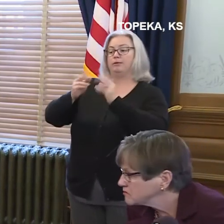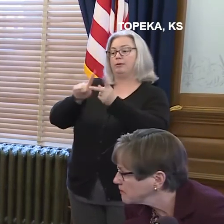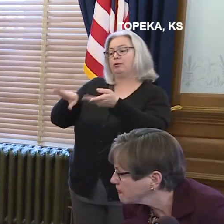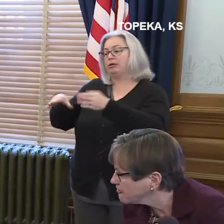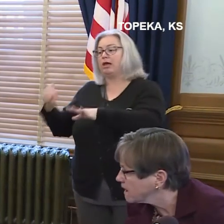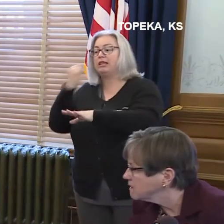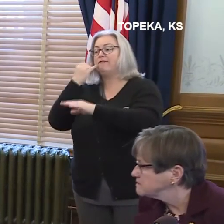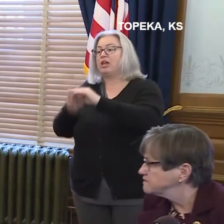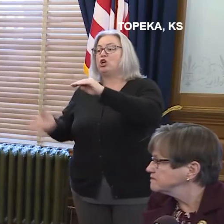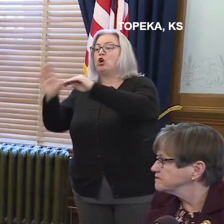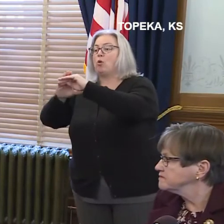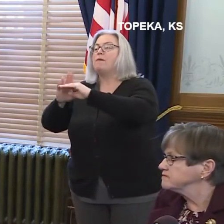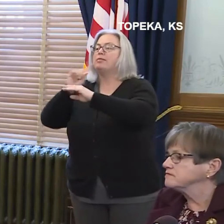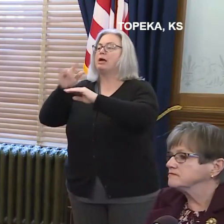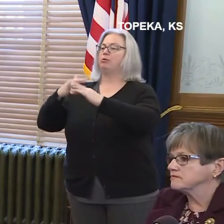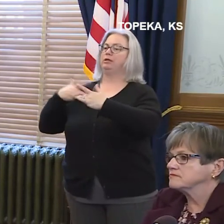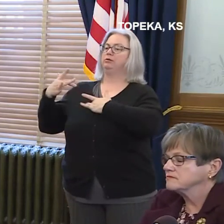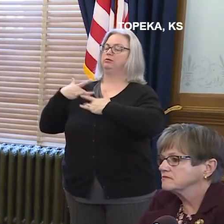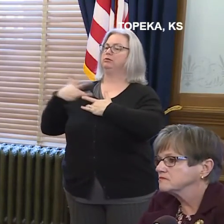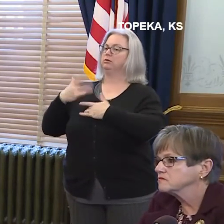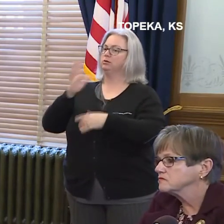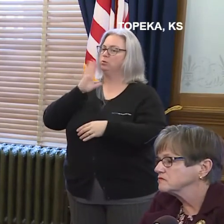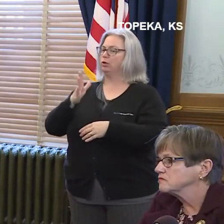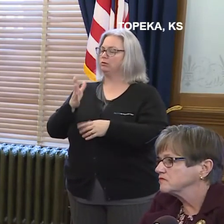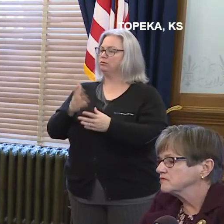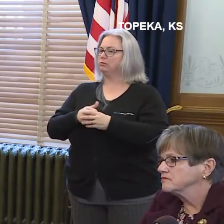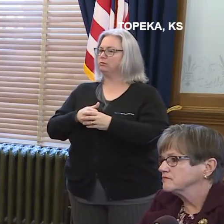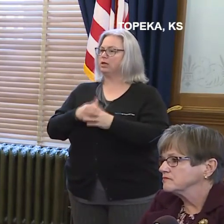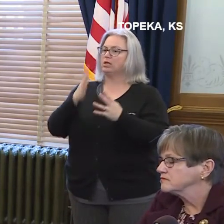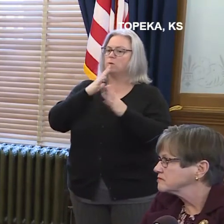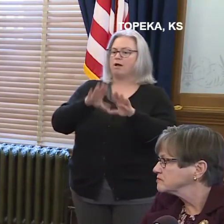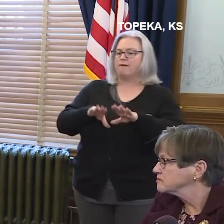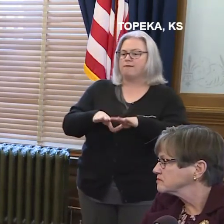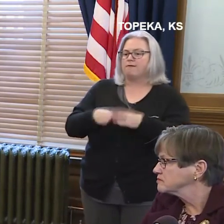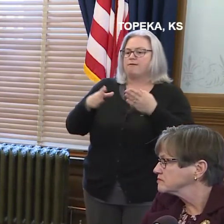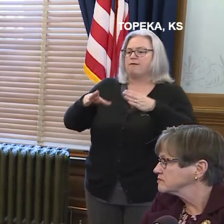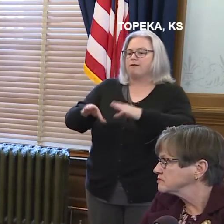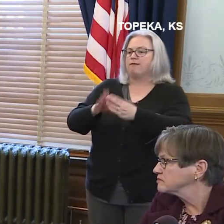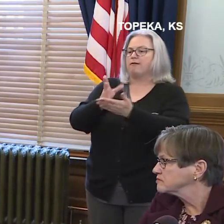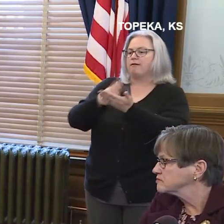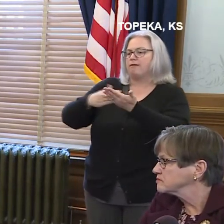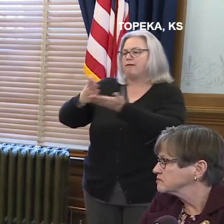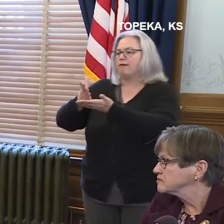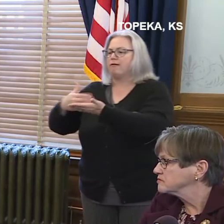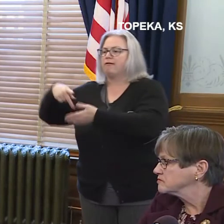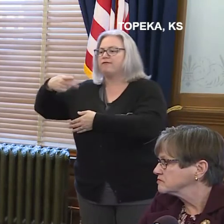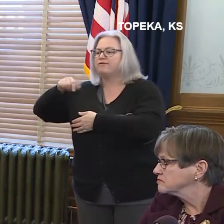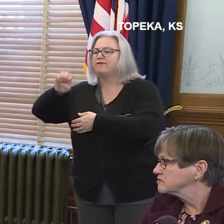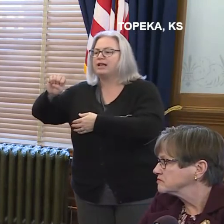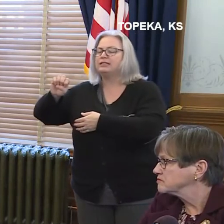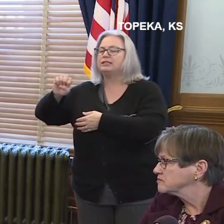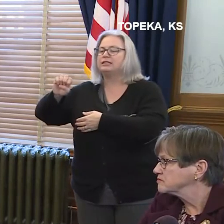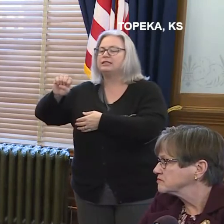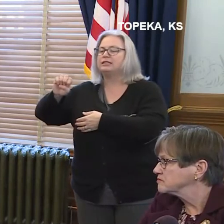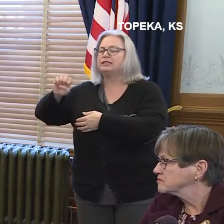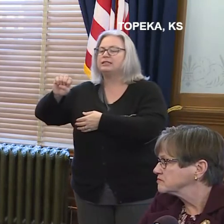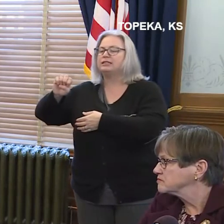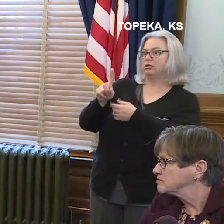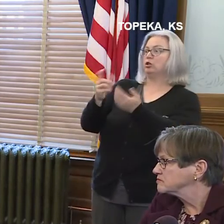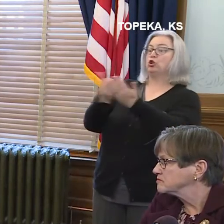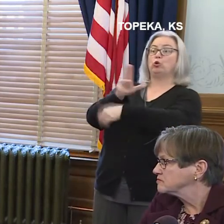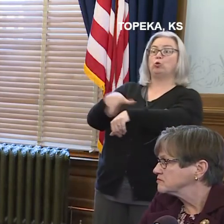go up, that would be a worrisome thing. And that's why this is in a phased-in manner. I think people will need to, because the question is, what's the new